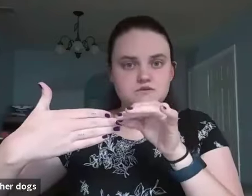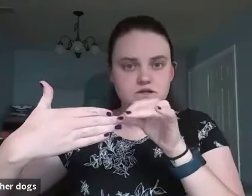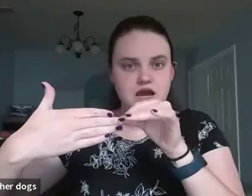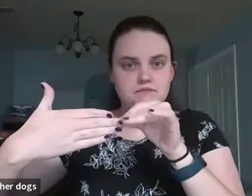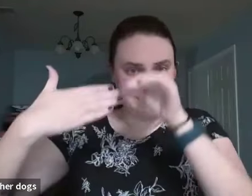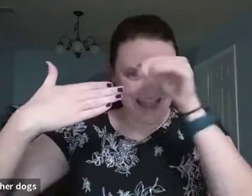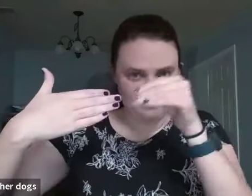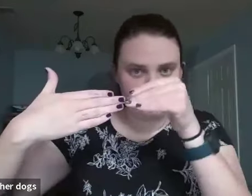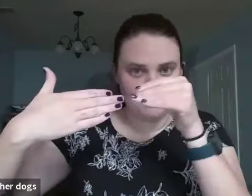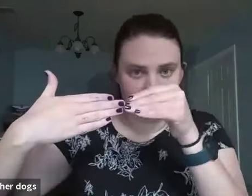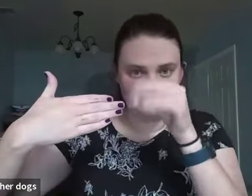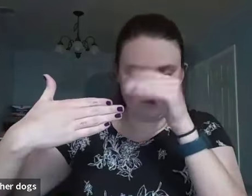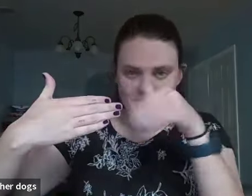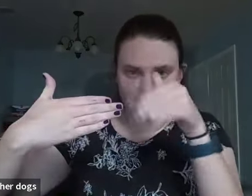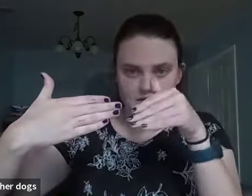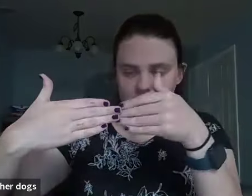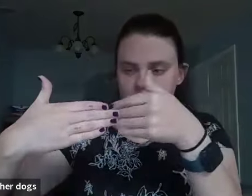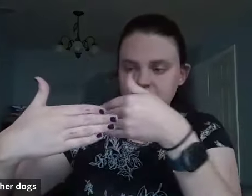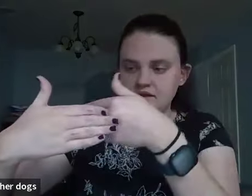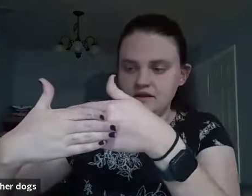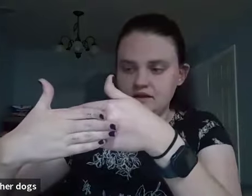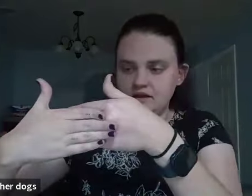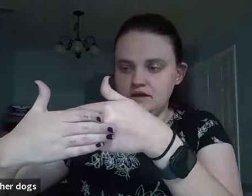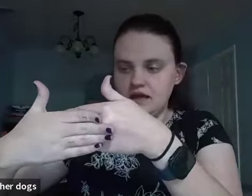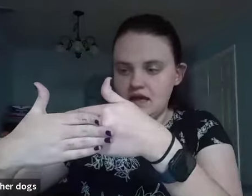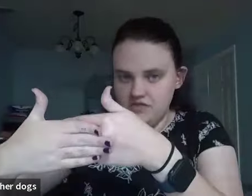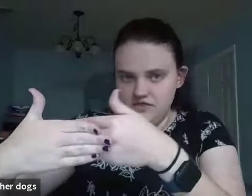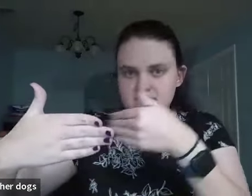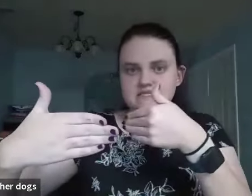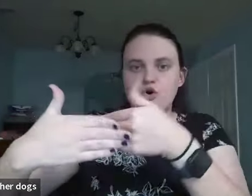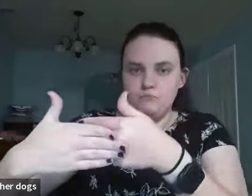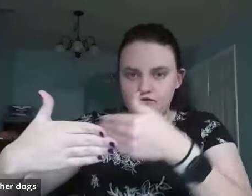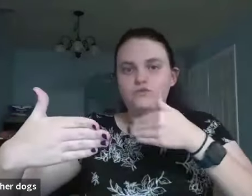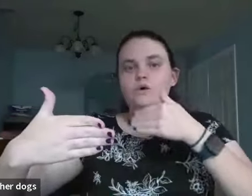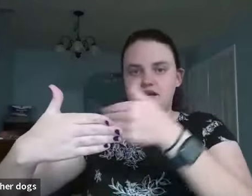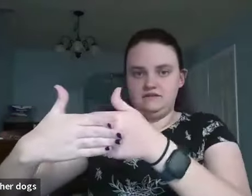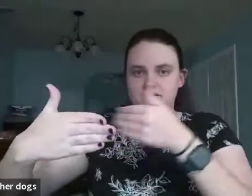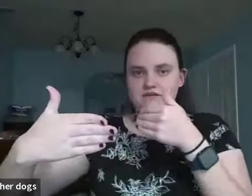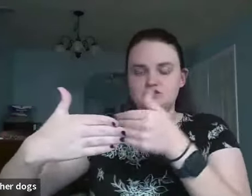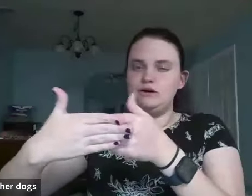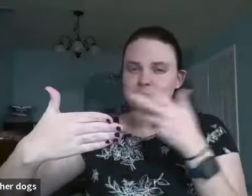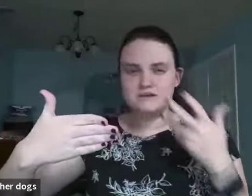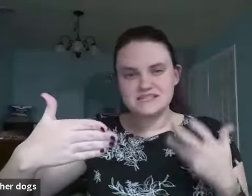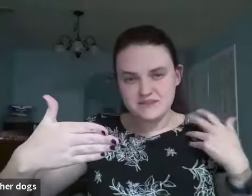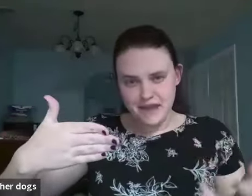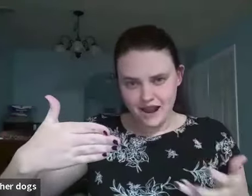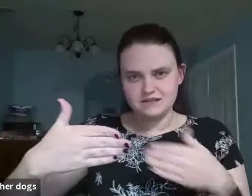is what's happening at that moment or what's going to be. And this is before anything. So it's almost like the